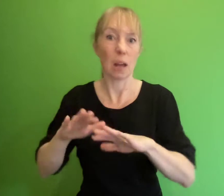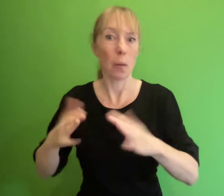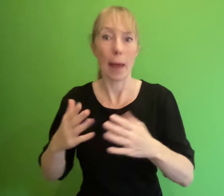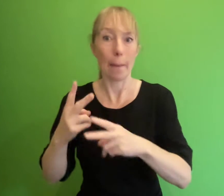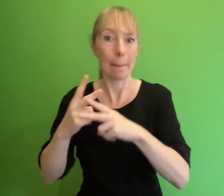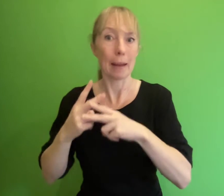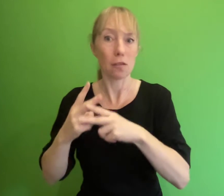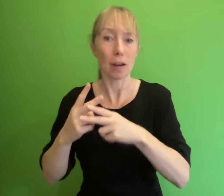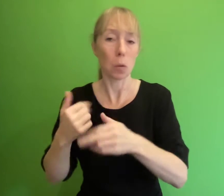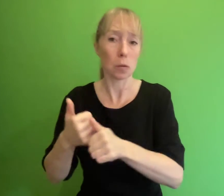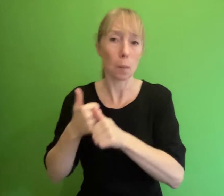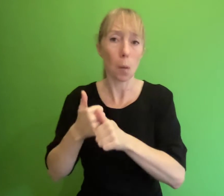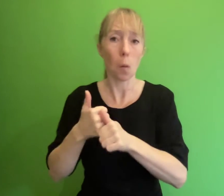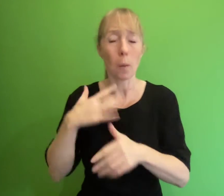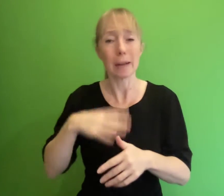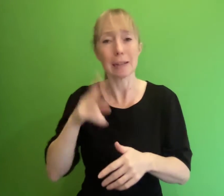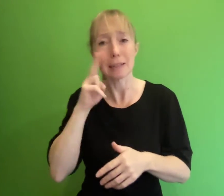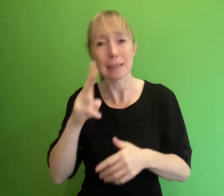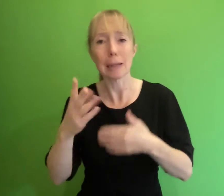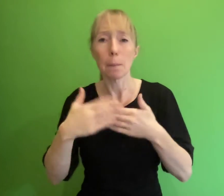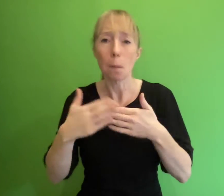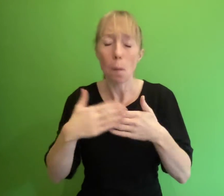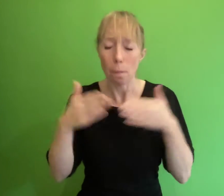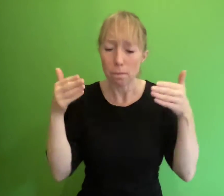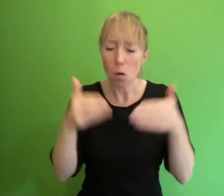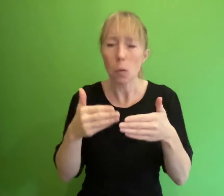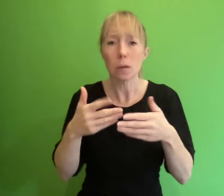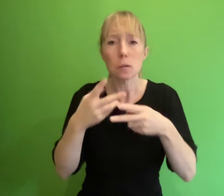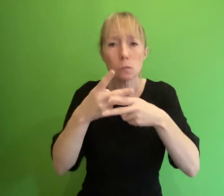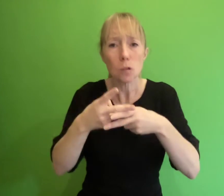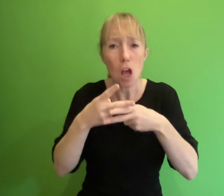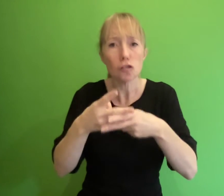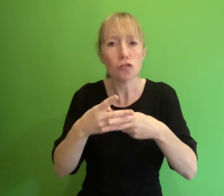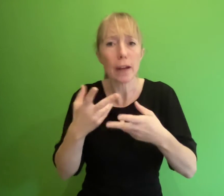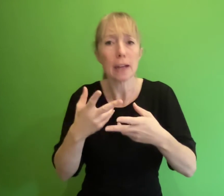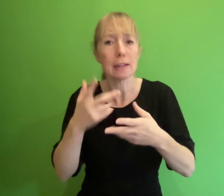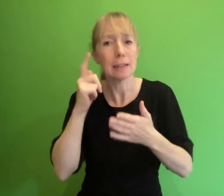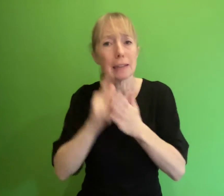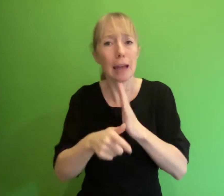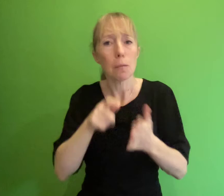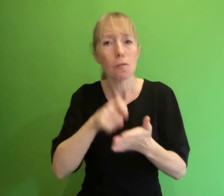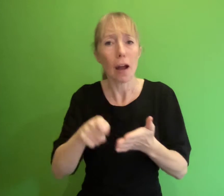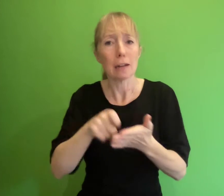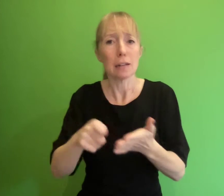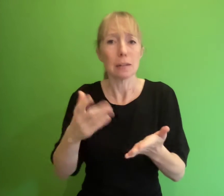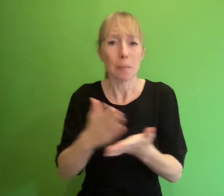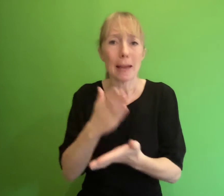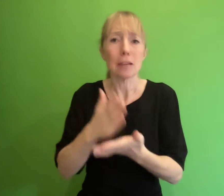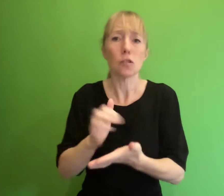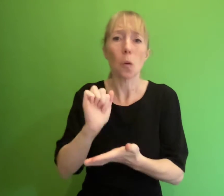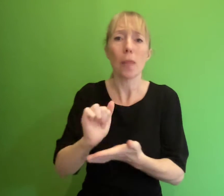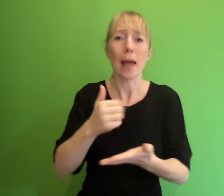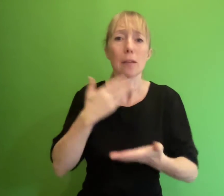a lot more focus on nurturing disabled writers and ensuring their stories get published. Writers' Survey